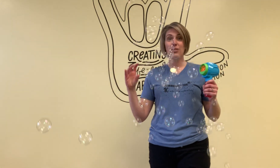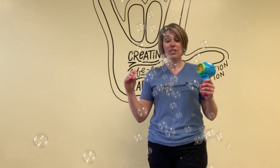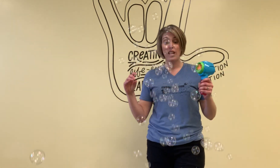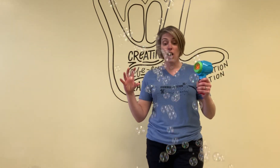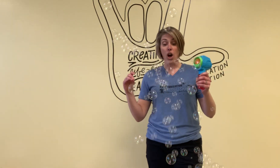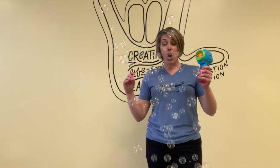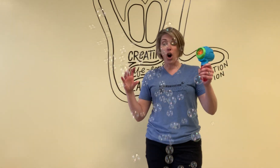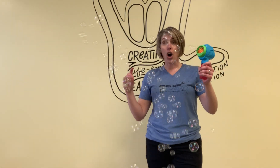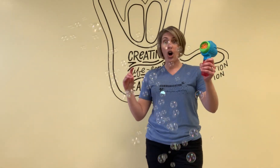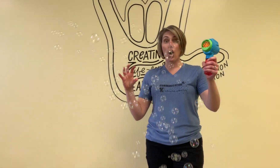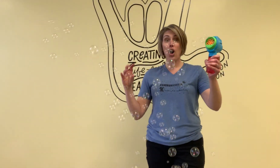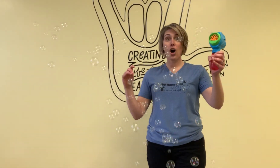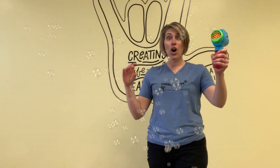around, all